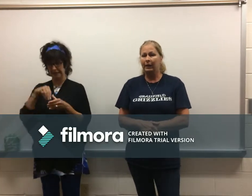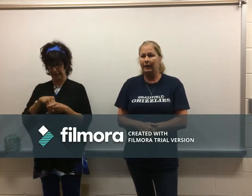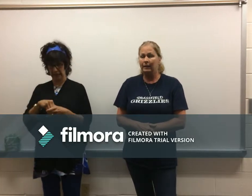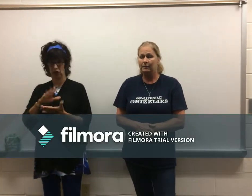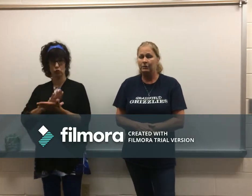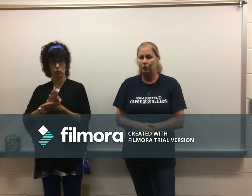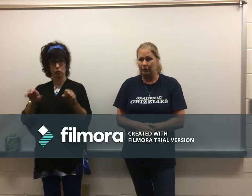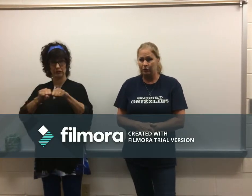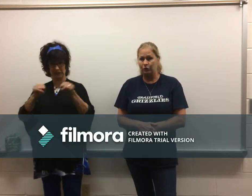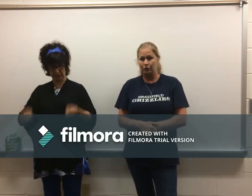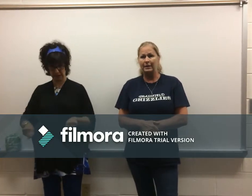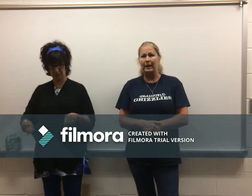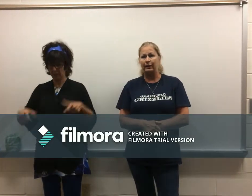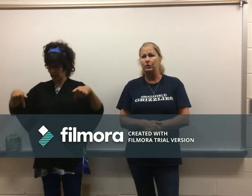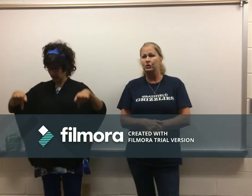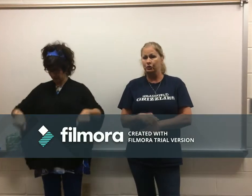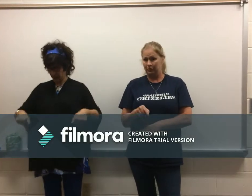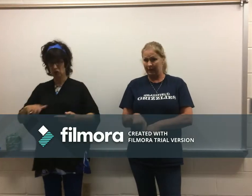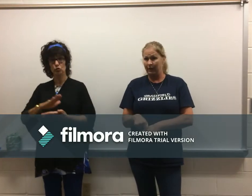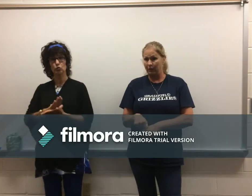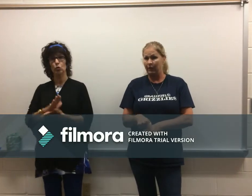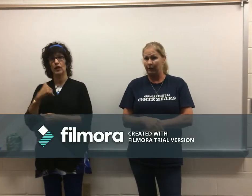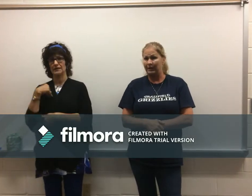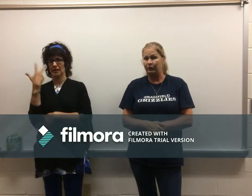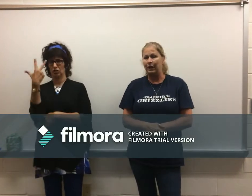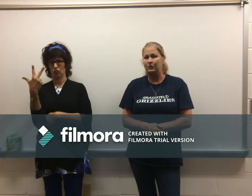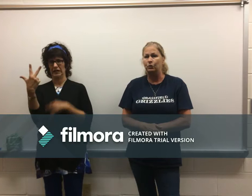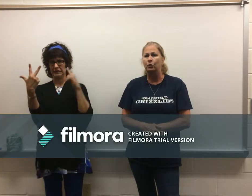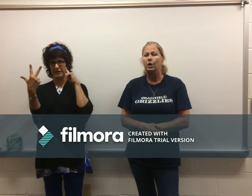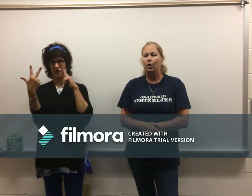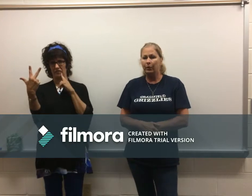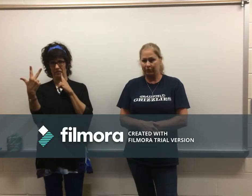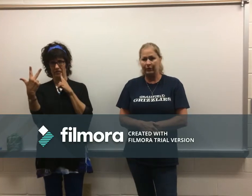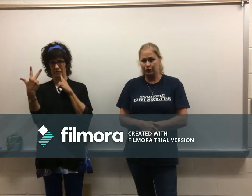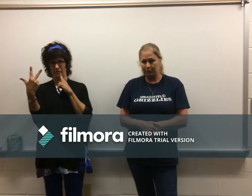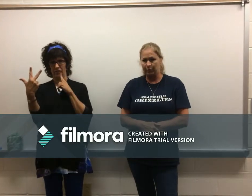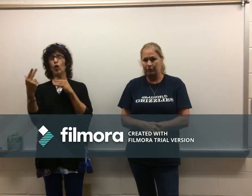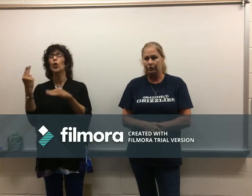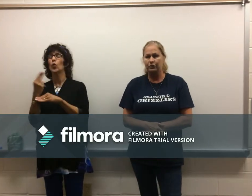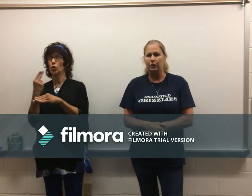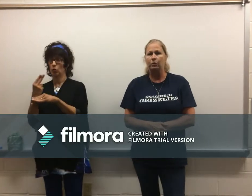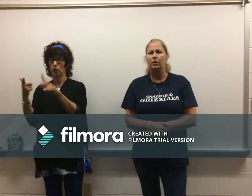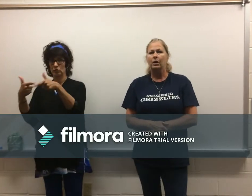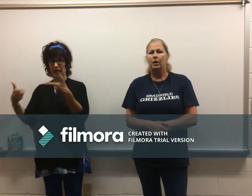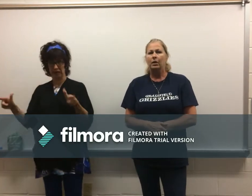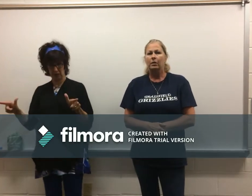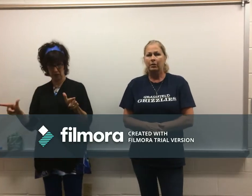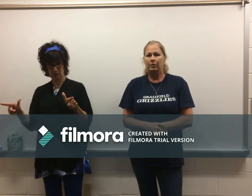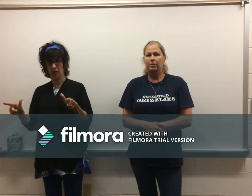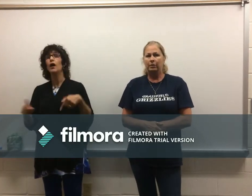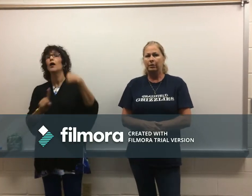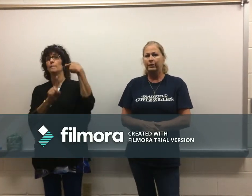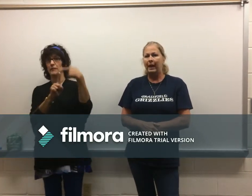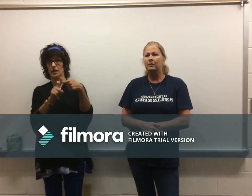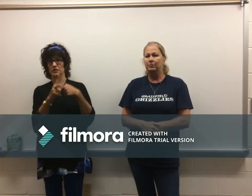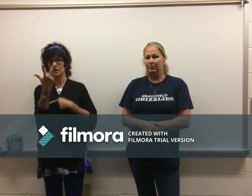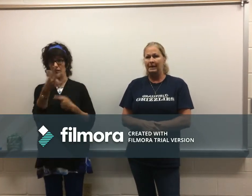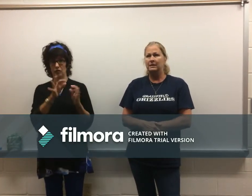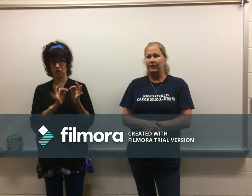3 students who use sign language here at Grassfield High School with 3 interpreters. So that means that